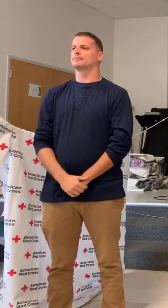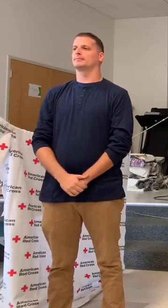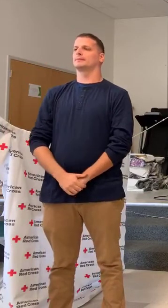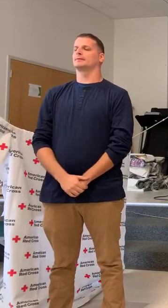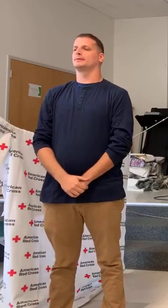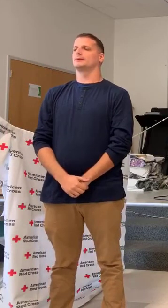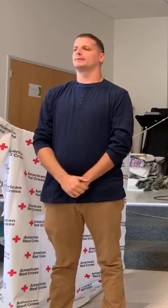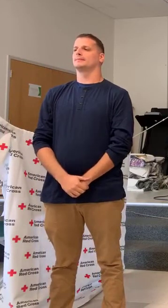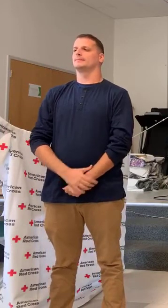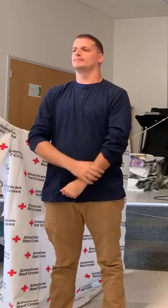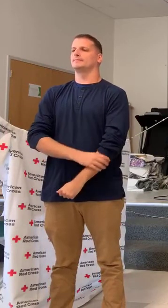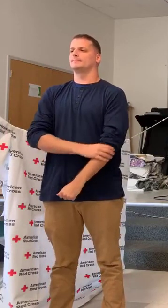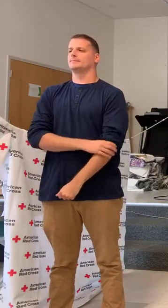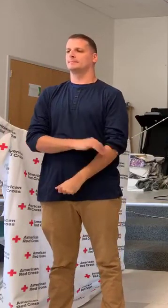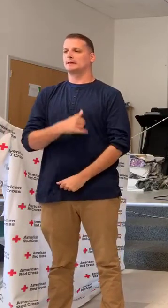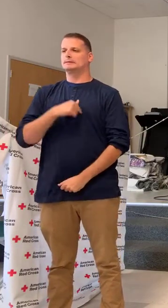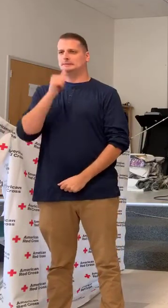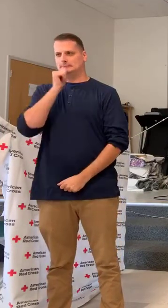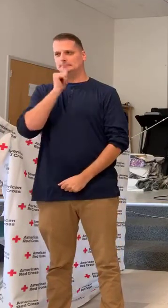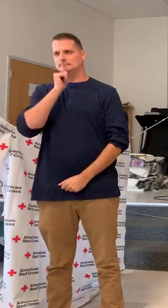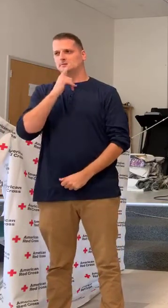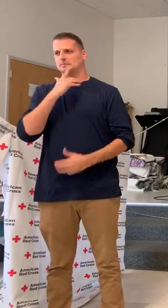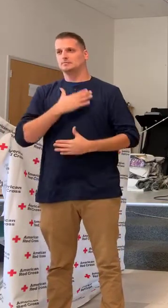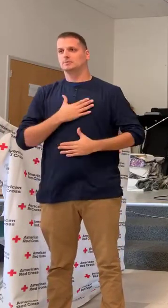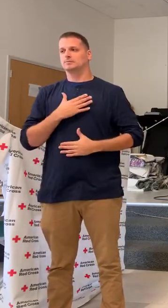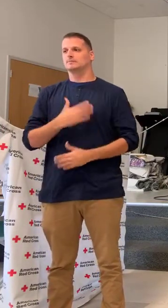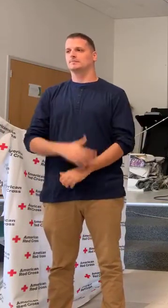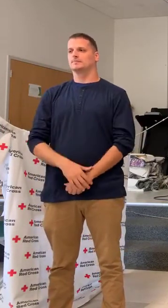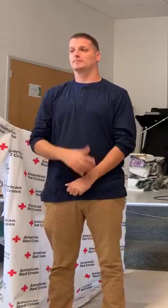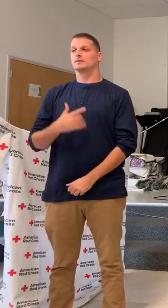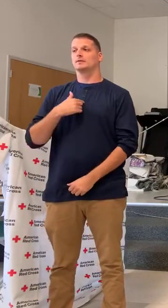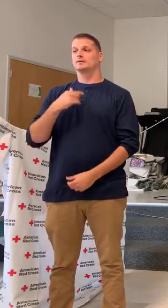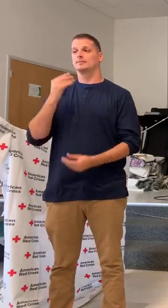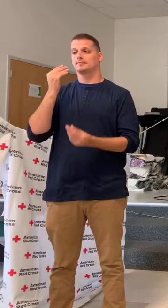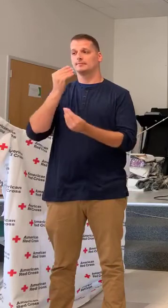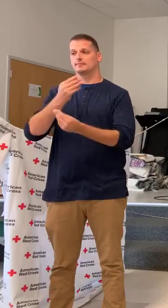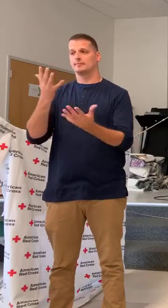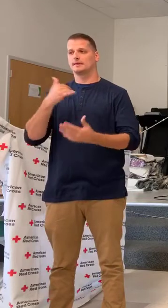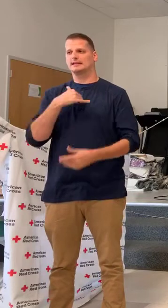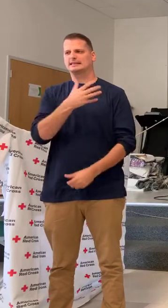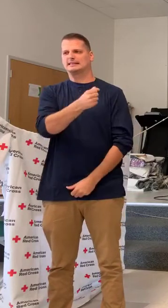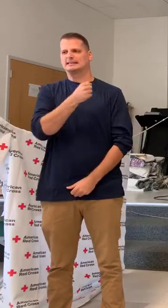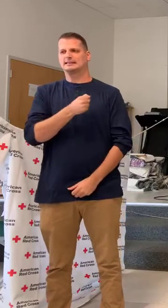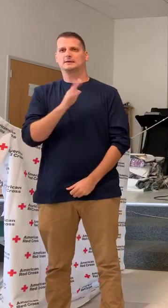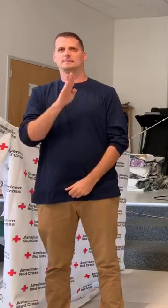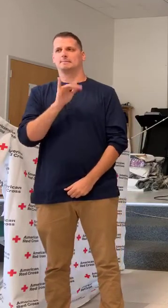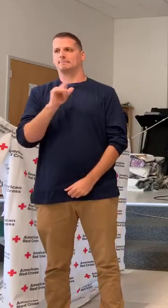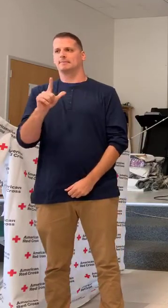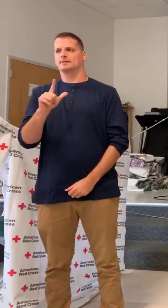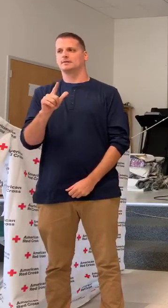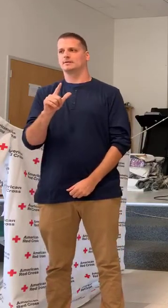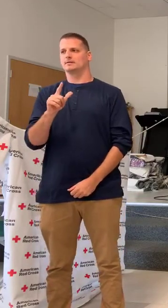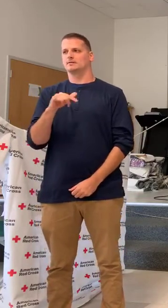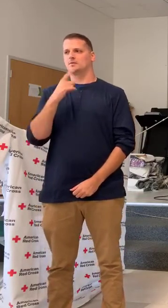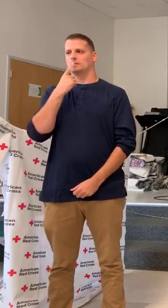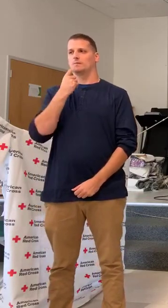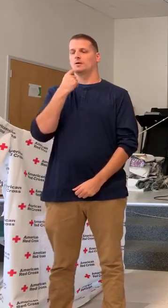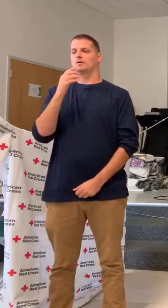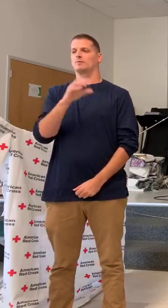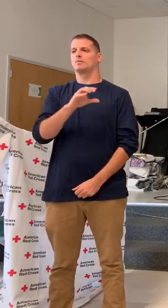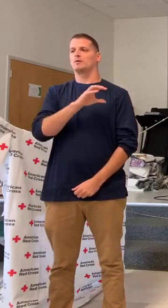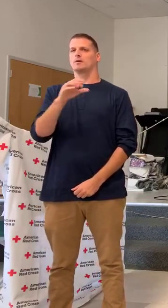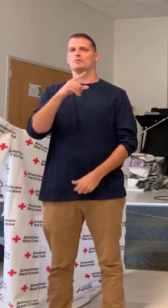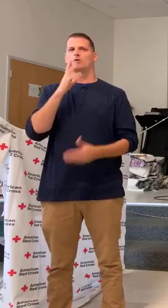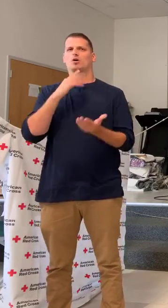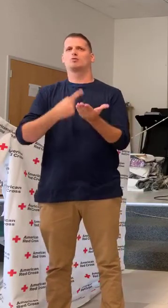patience. We got some good news coming. I'm not gonna steal Bill. I believe Bill from Red Cross will talk about it in a little bit, about where do we